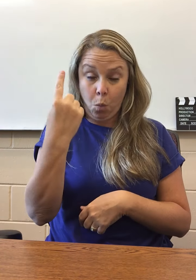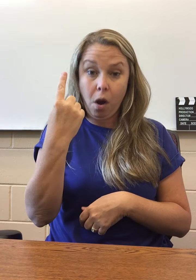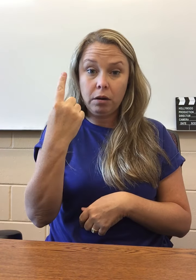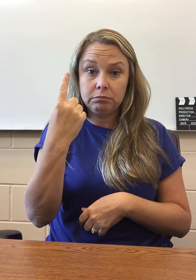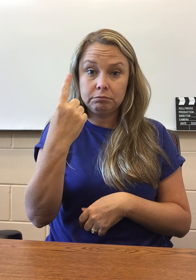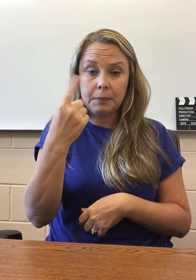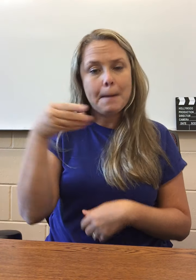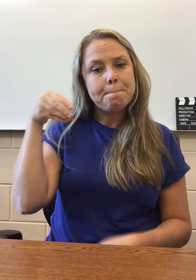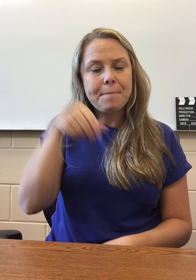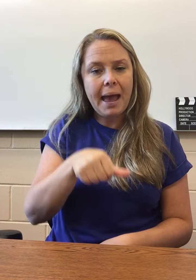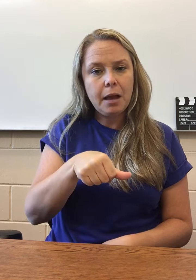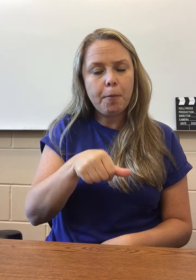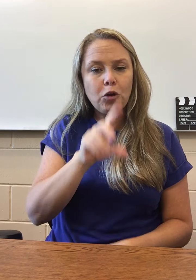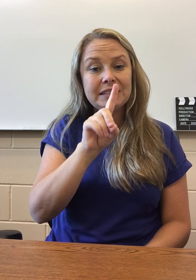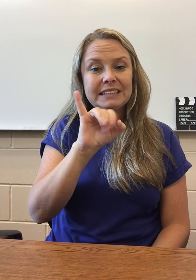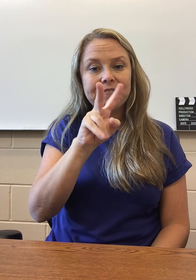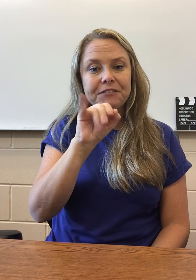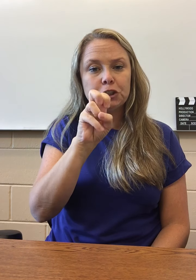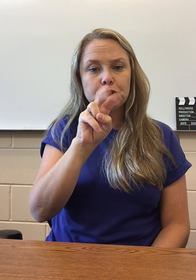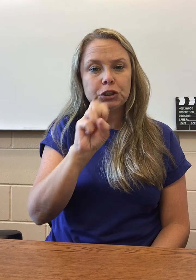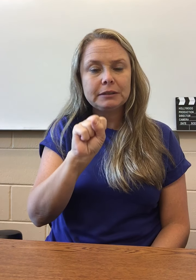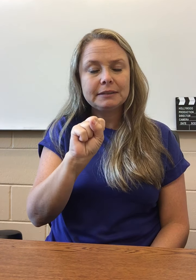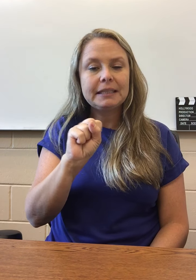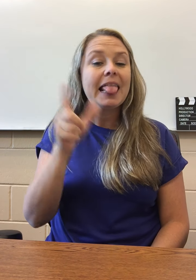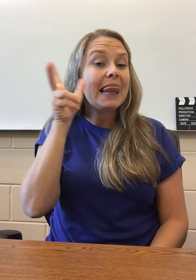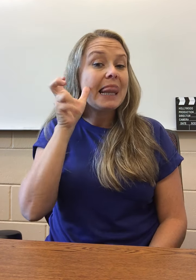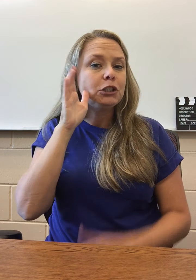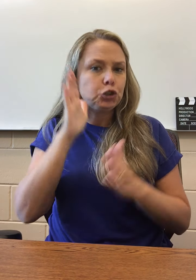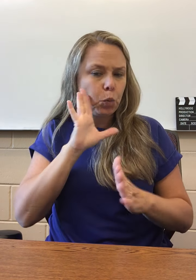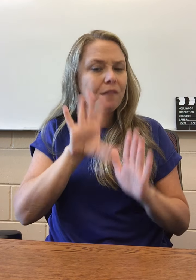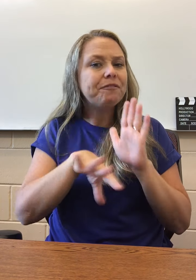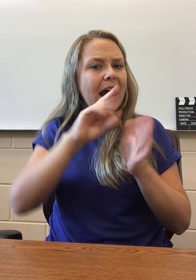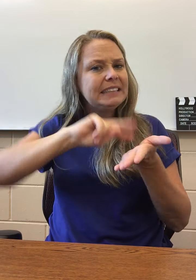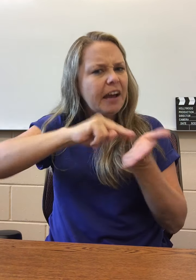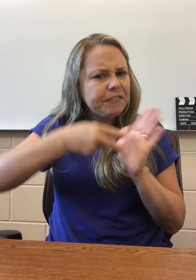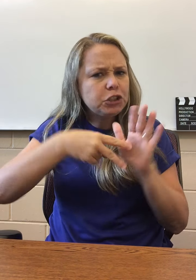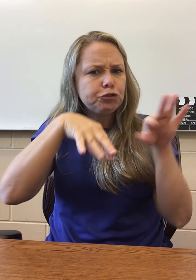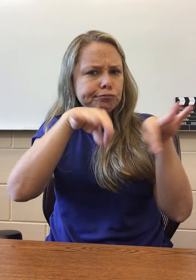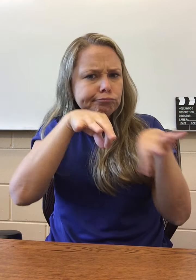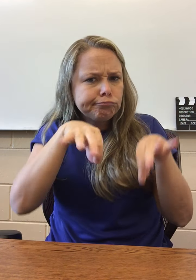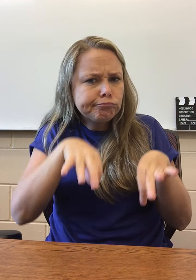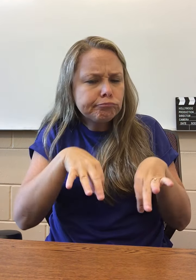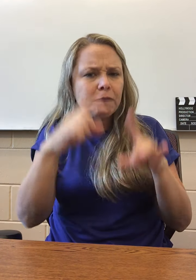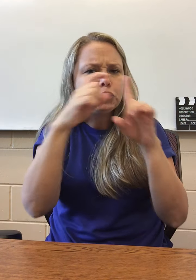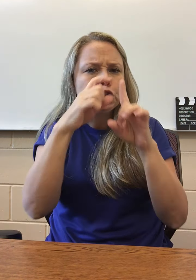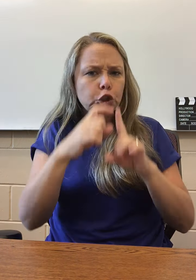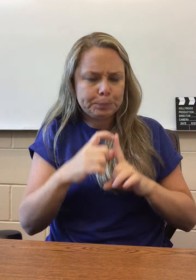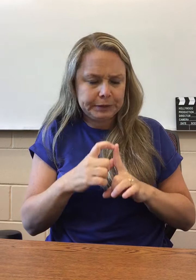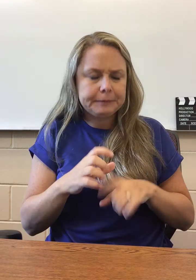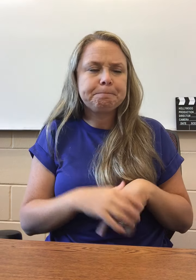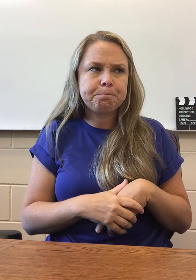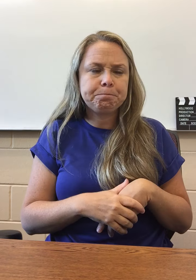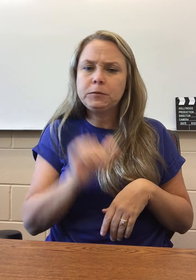payable divisions listeners will find a list of definitions and terms used during the show now don't forget to check our